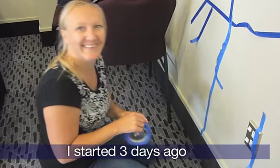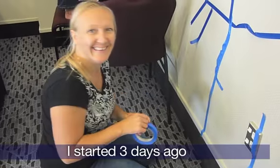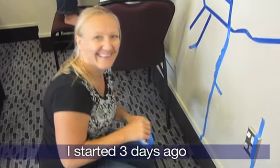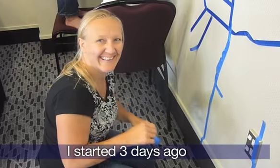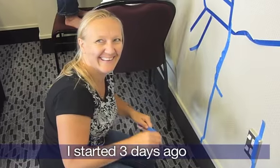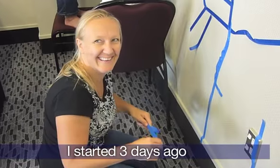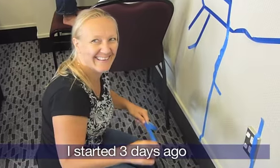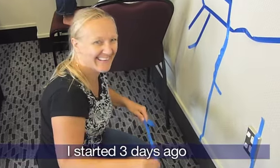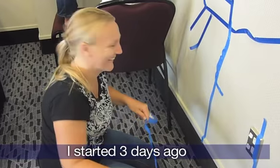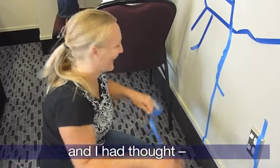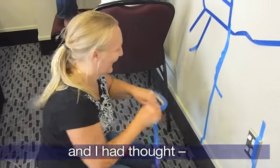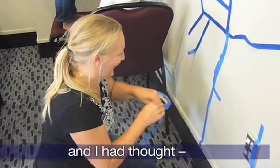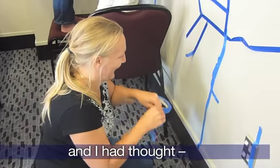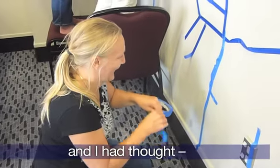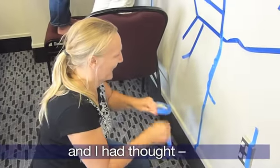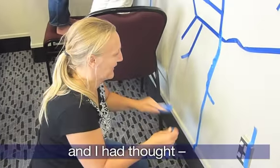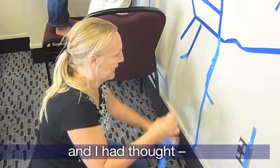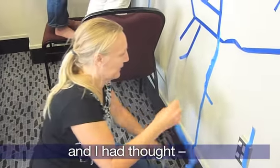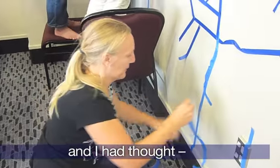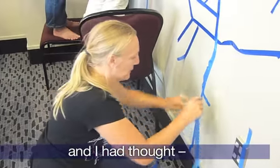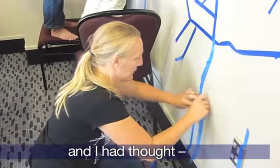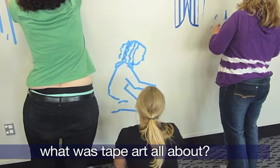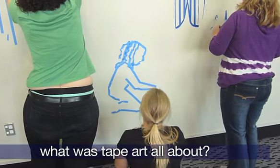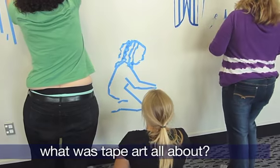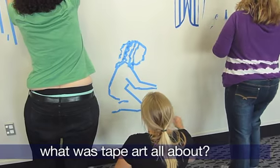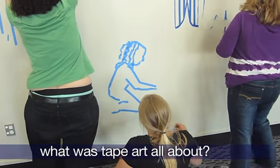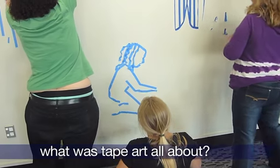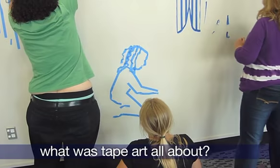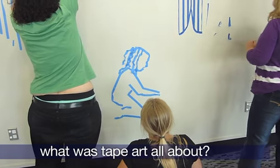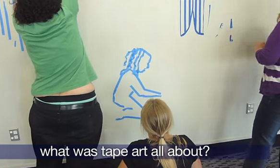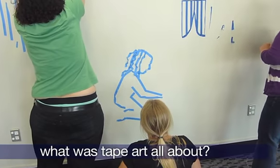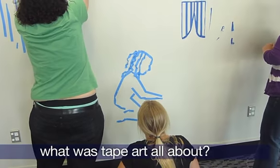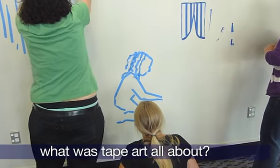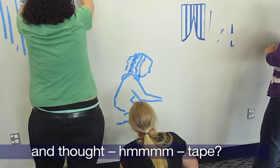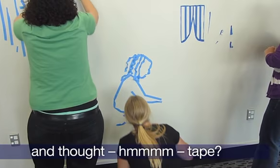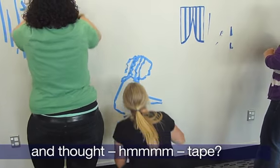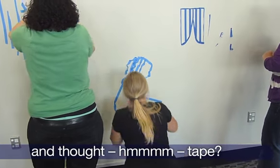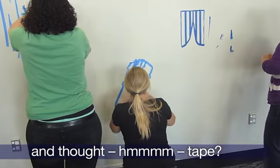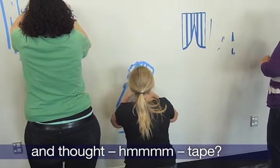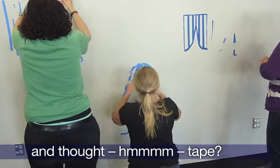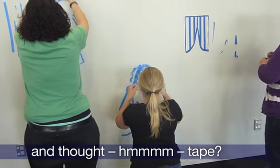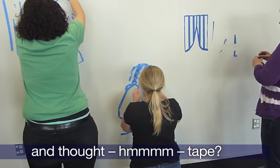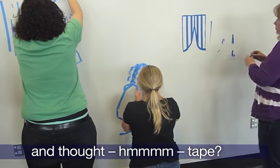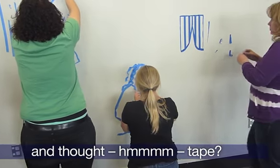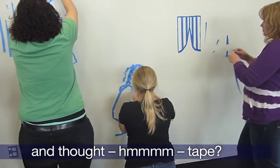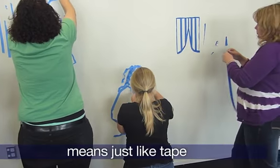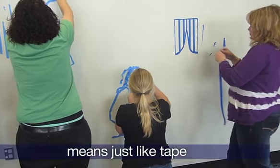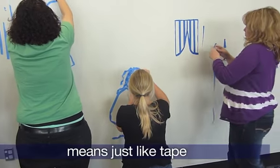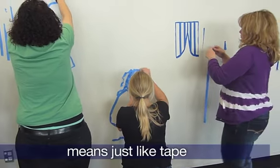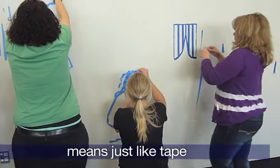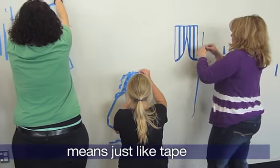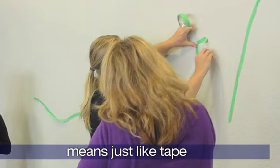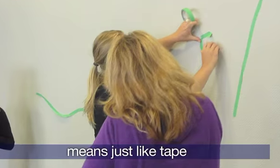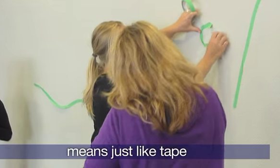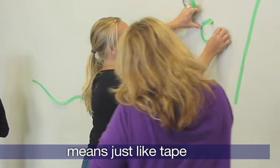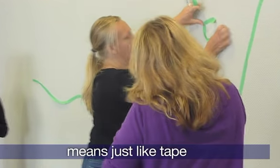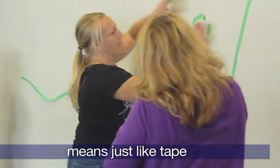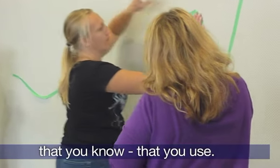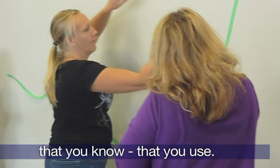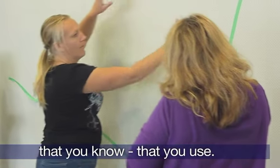ago, and I had thought, what was tape art all about? And thought, tape means just like tape that you get through,